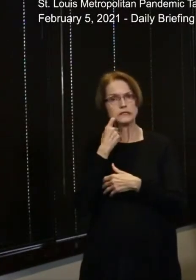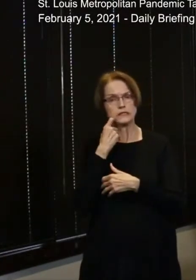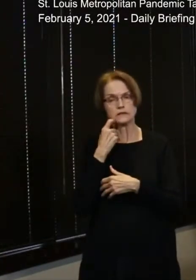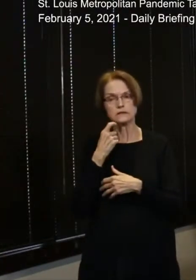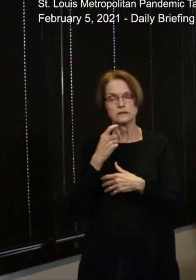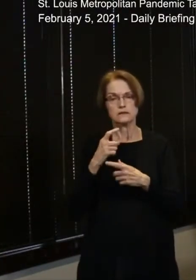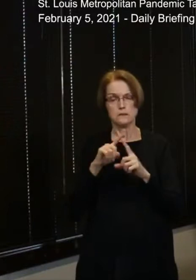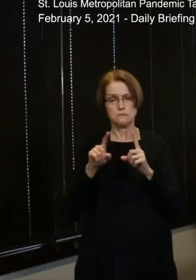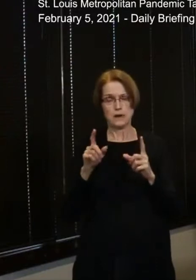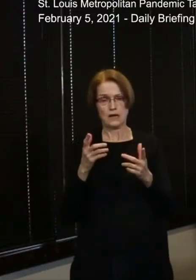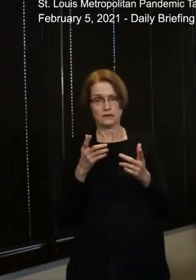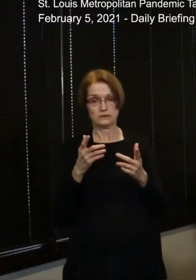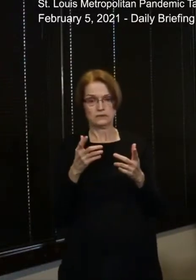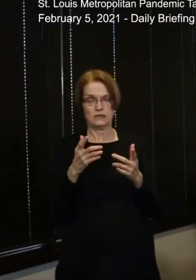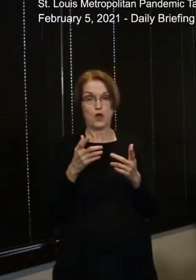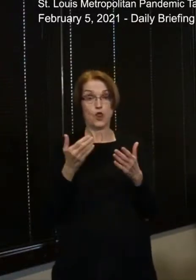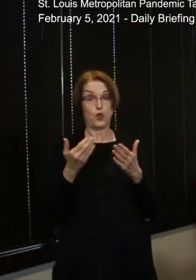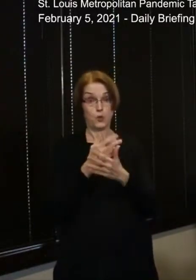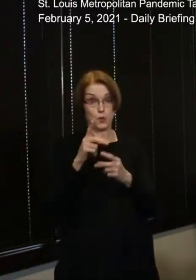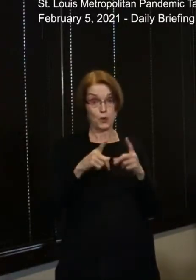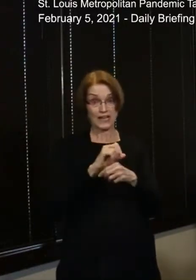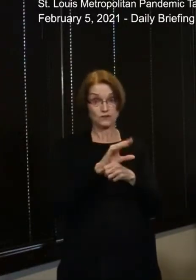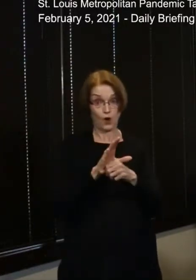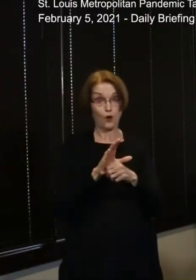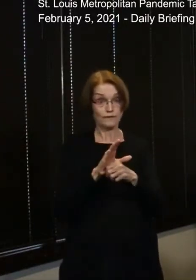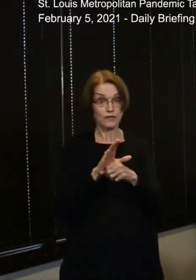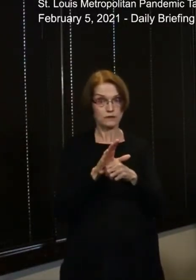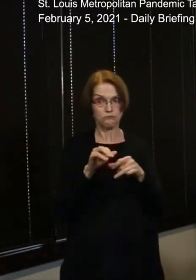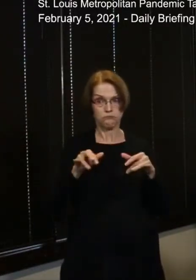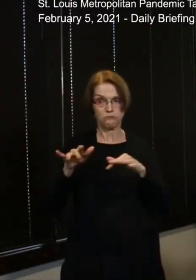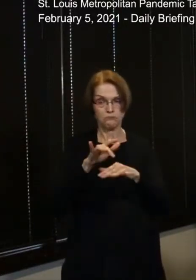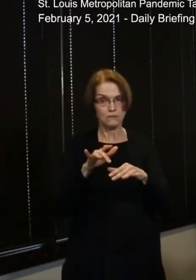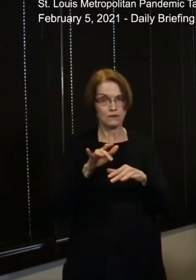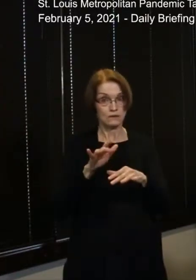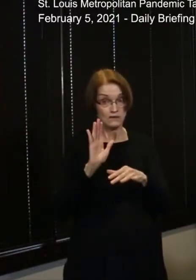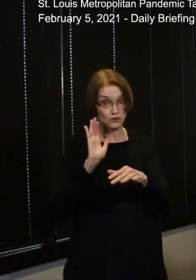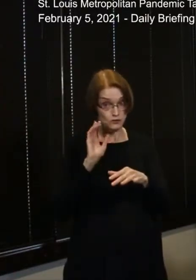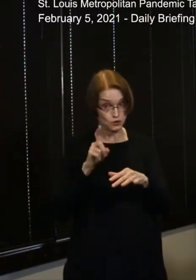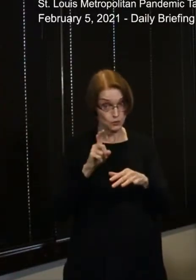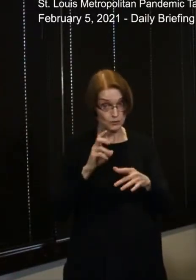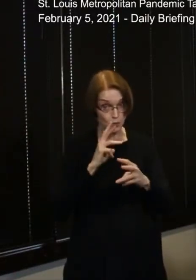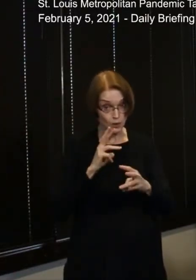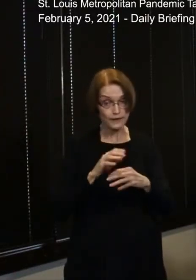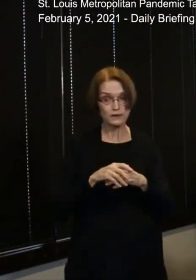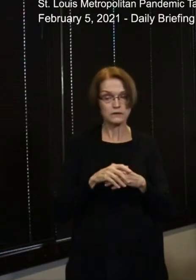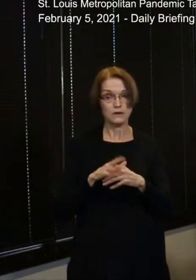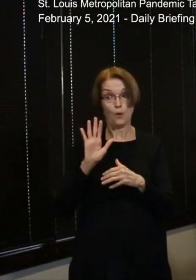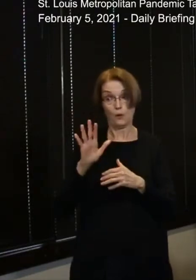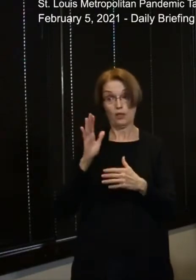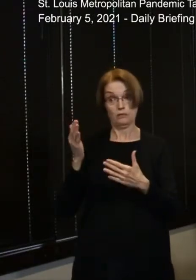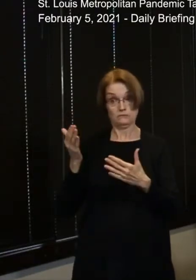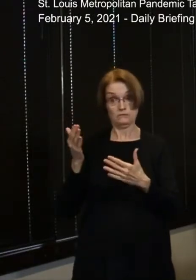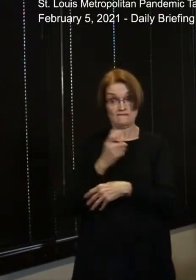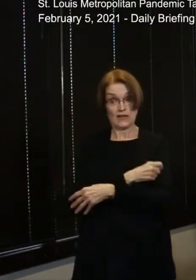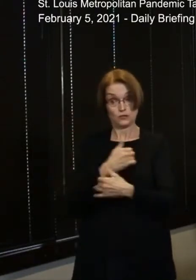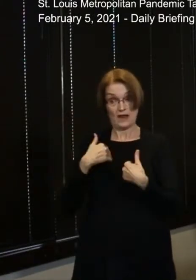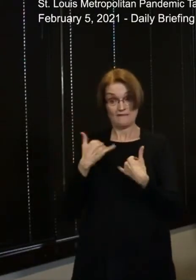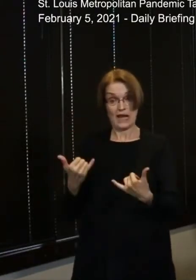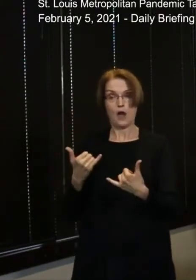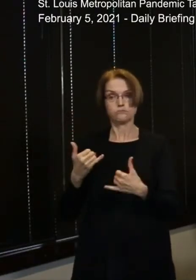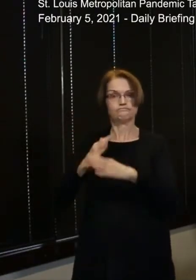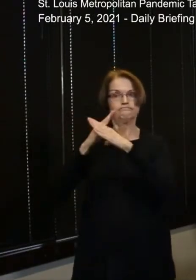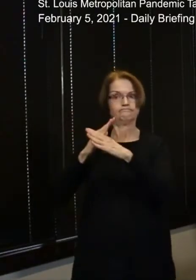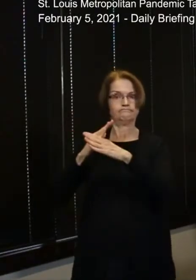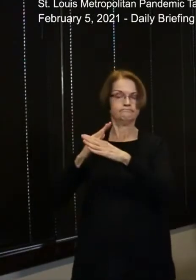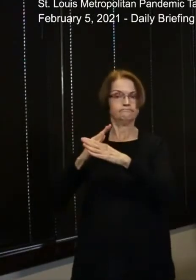concerned should we be about new variants of the virus, and will current vaccines be effective against the new variants? Let me